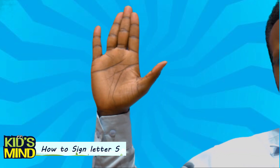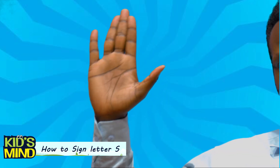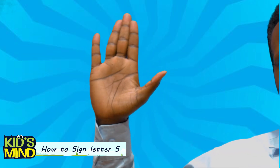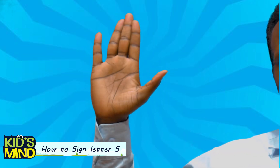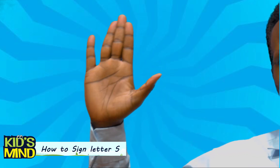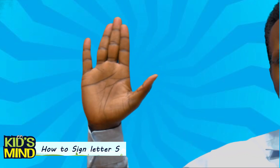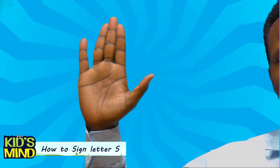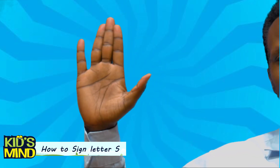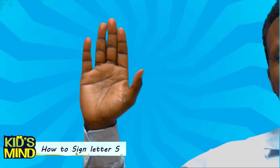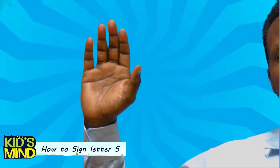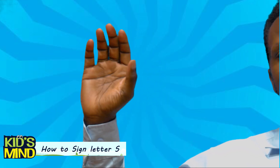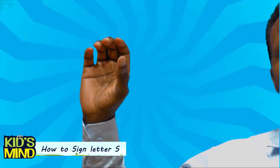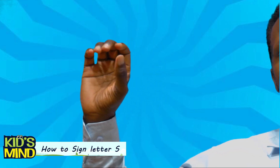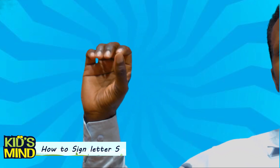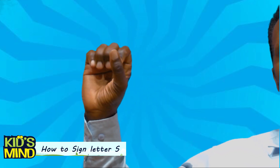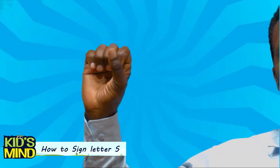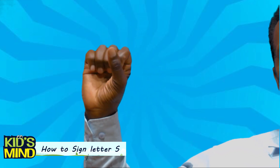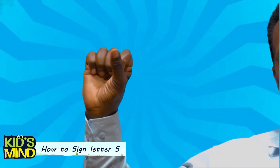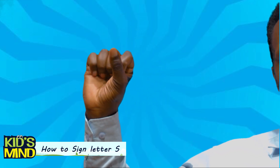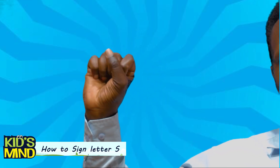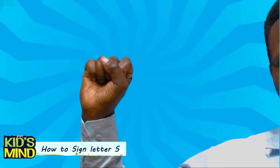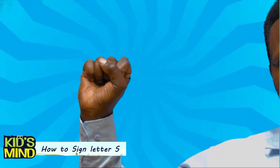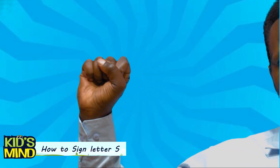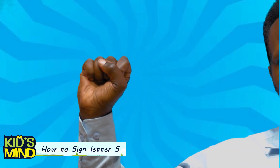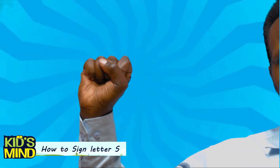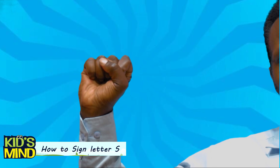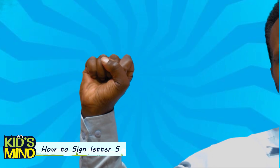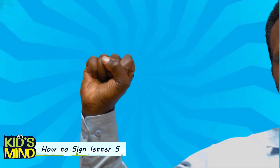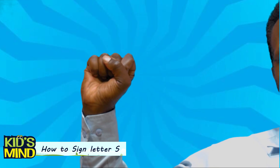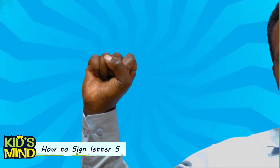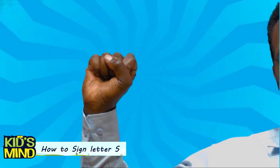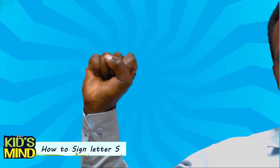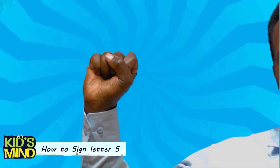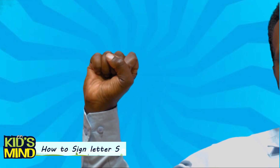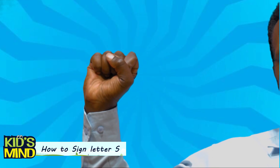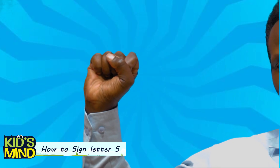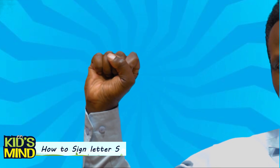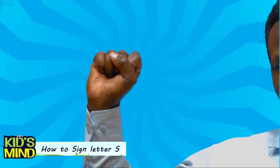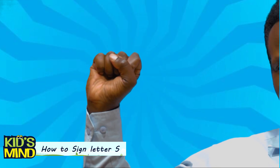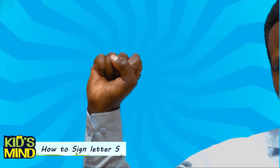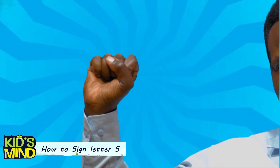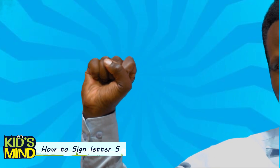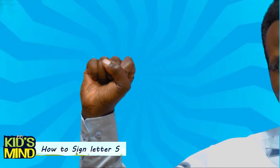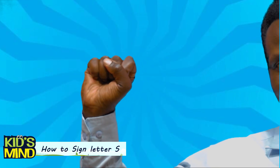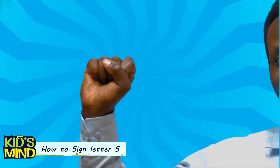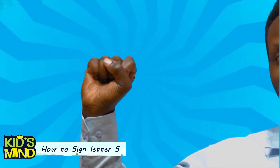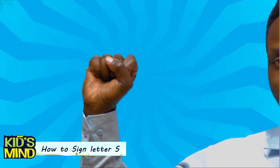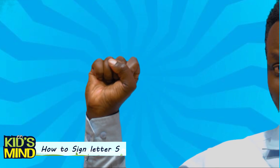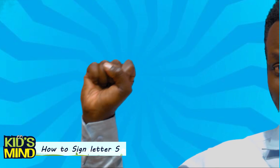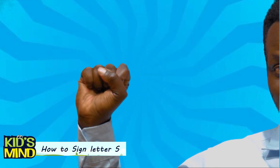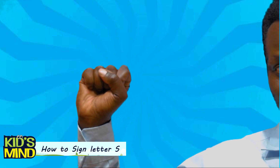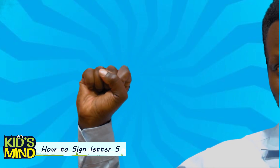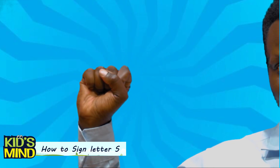the right hand. Then you fold. You fold like this, like a fist,